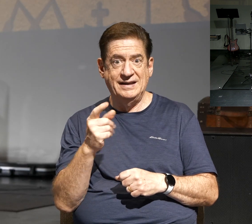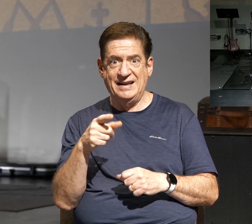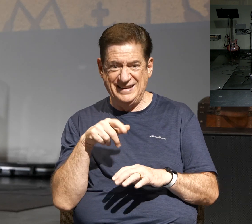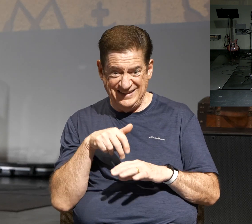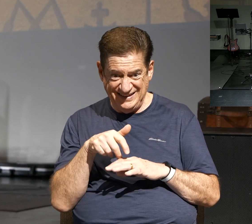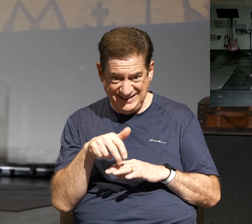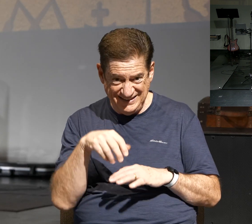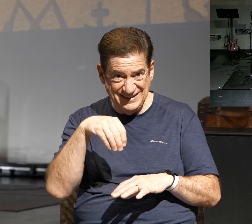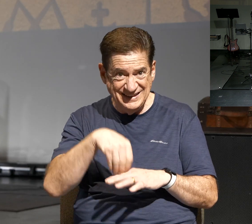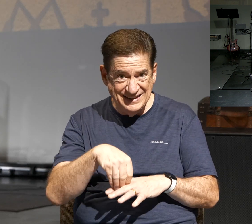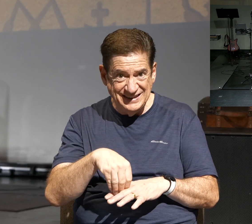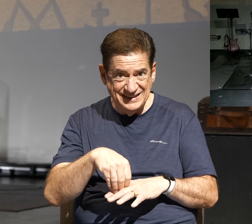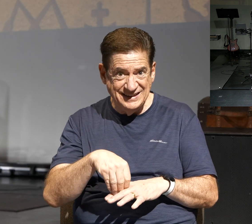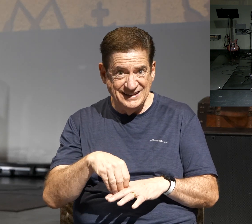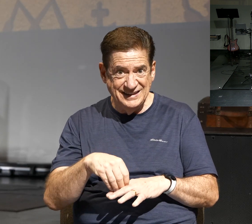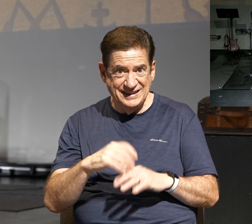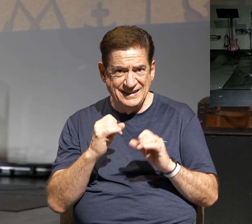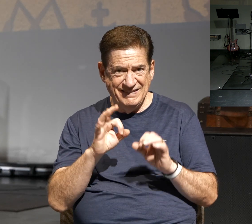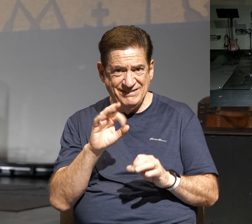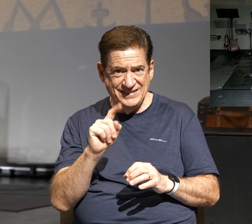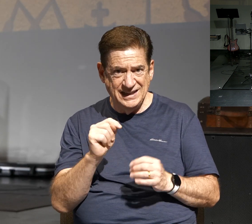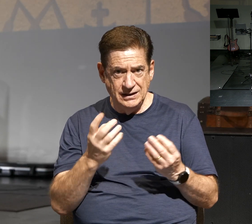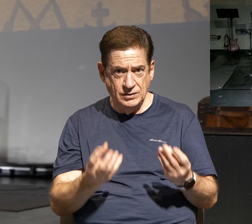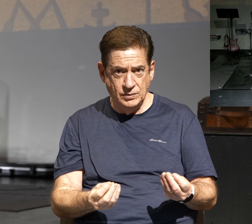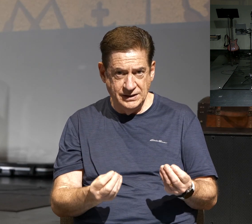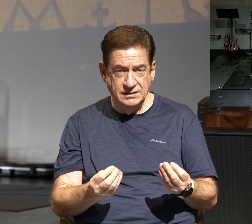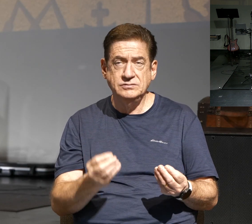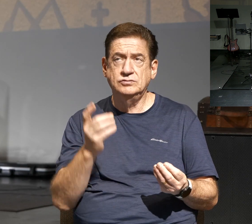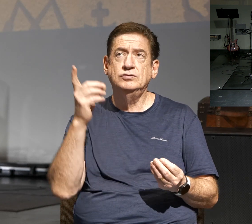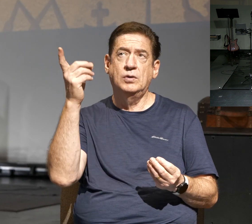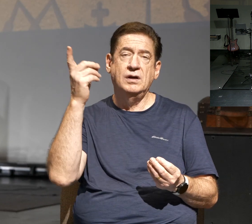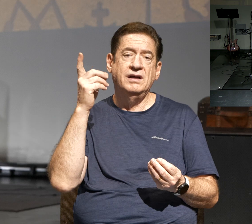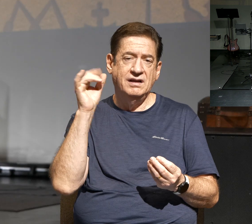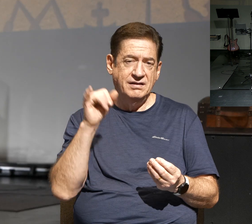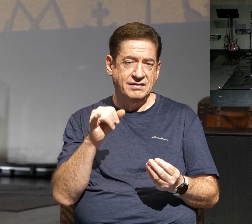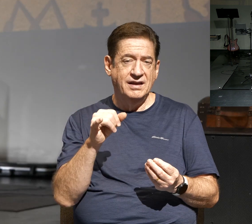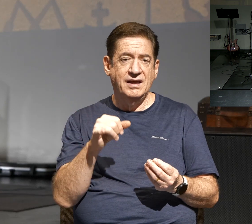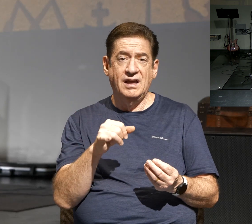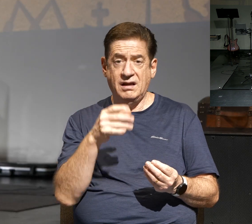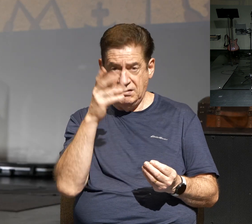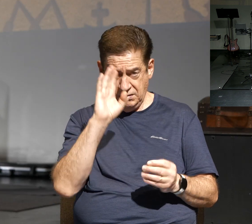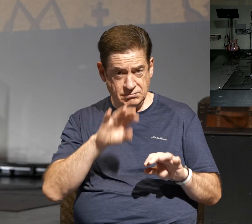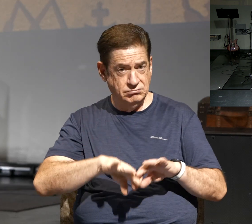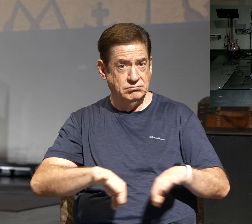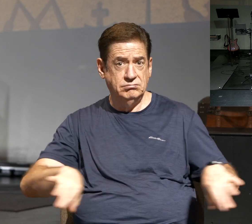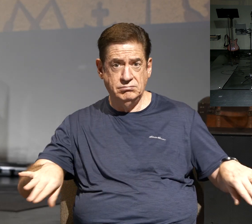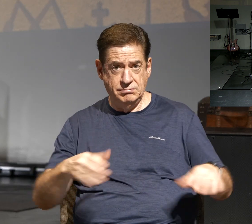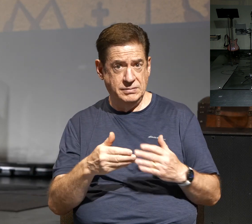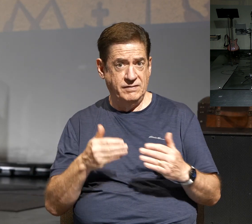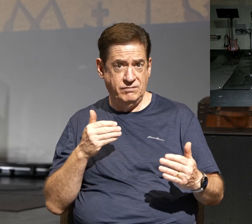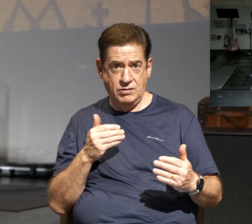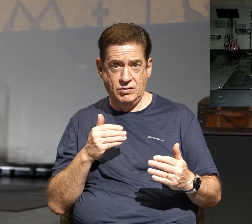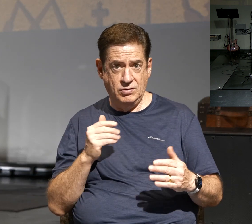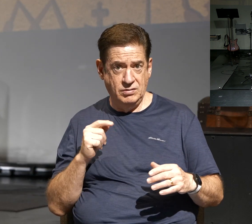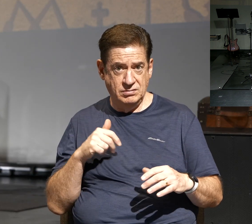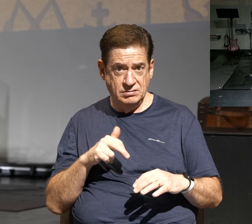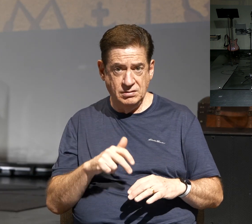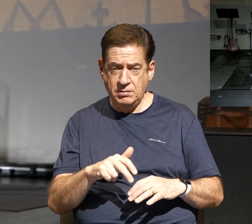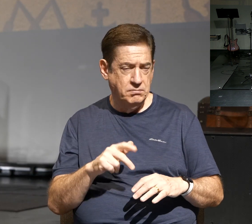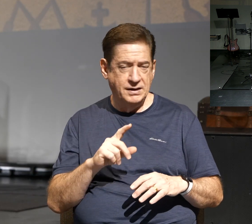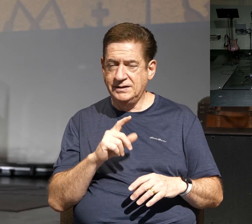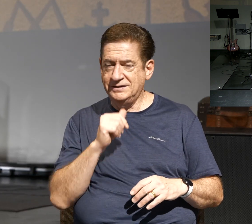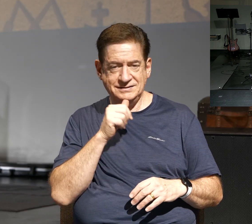it and get their feet wet. So God could have rolled the water back in advance to their coming, but